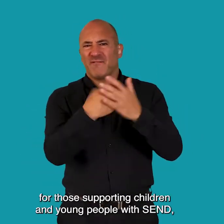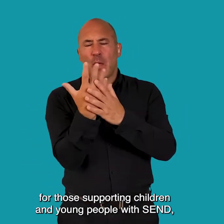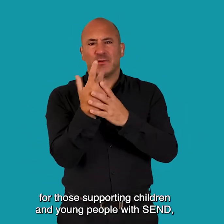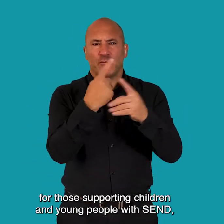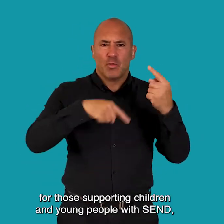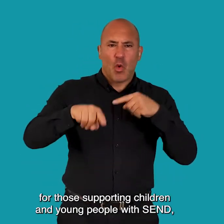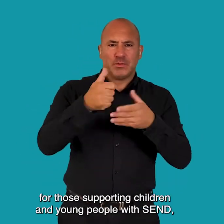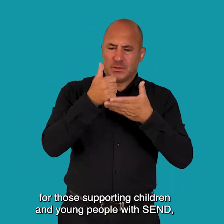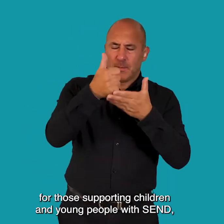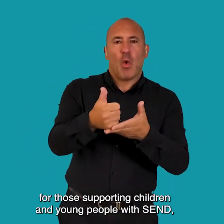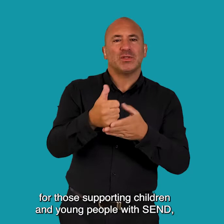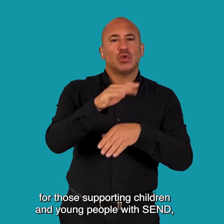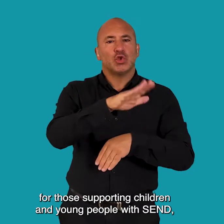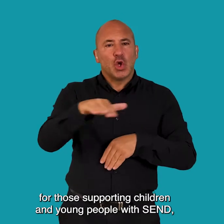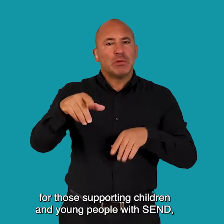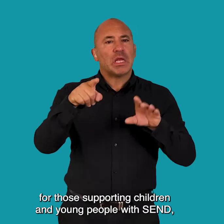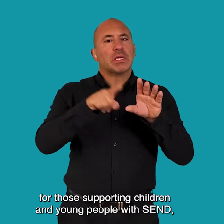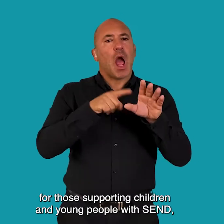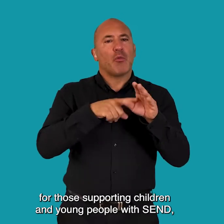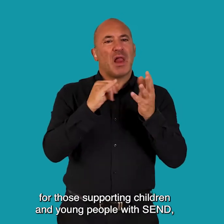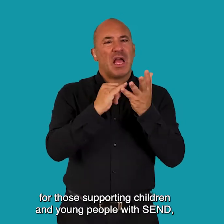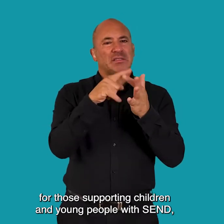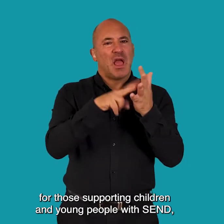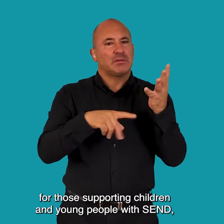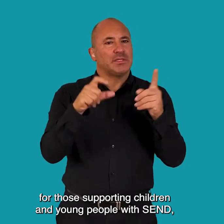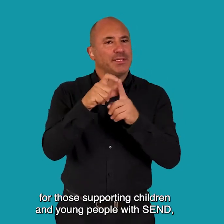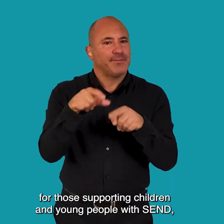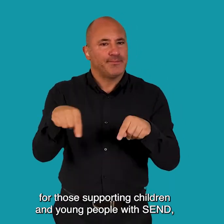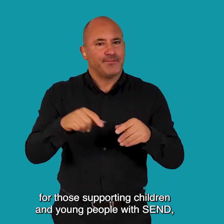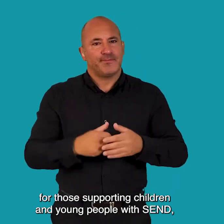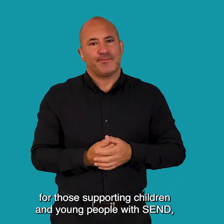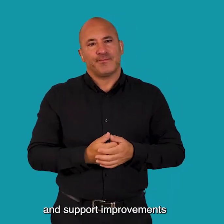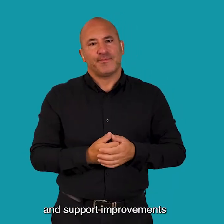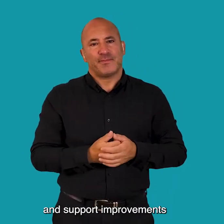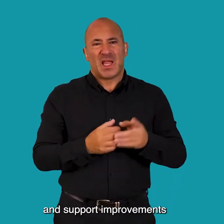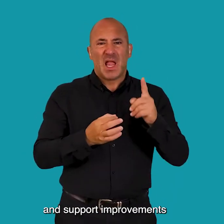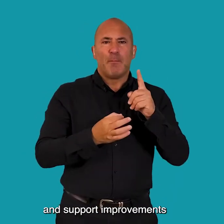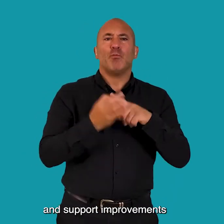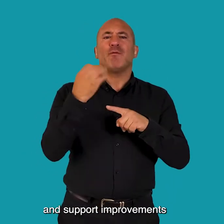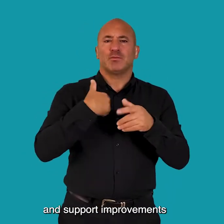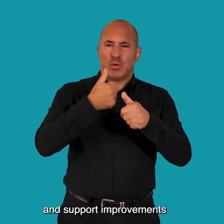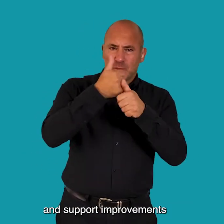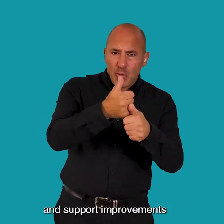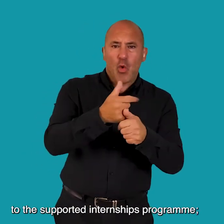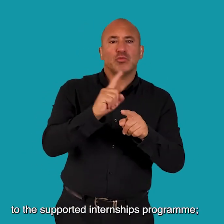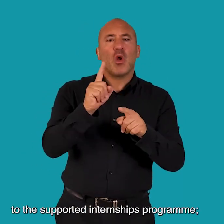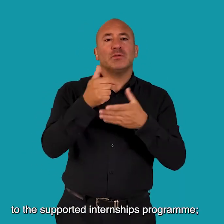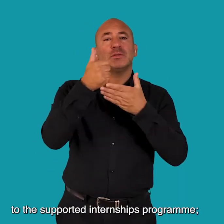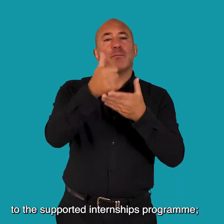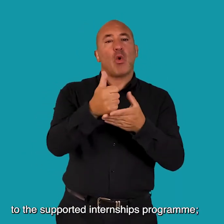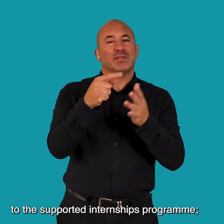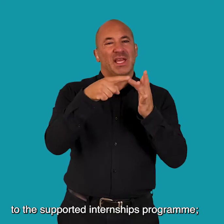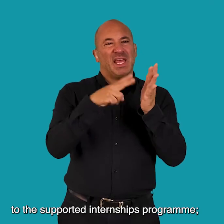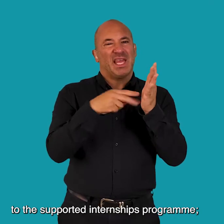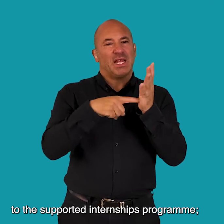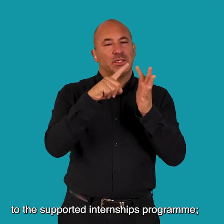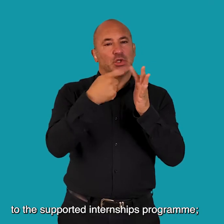those supporting children and young people with SEND, and support improvements to the Supported Internships